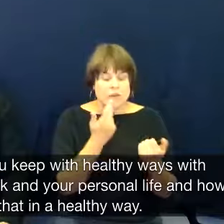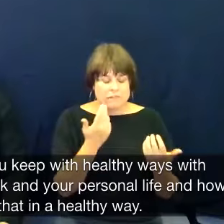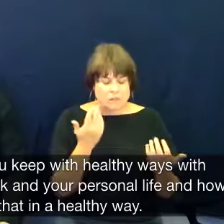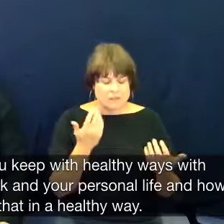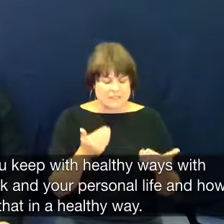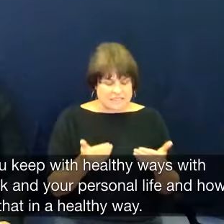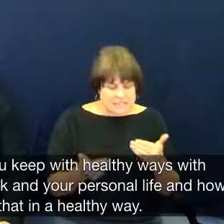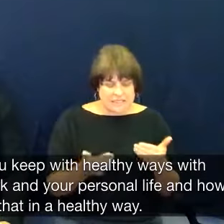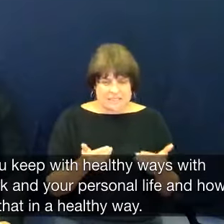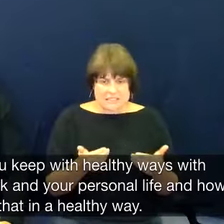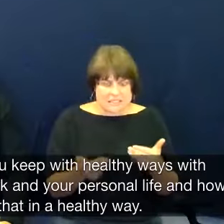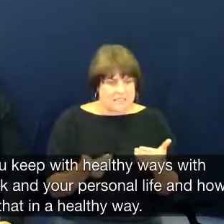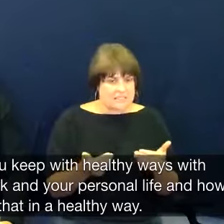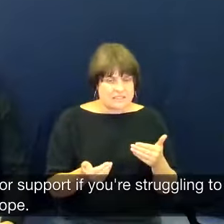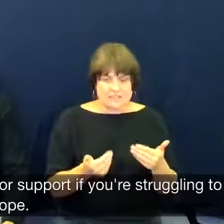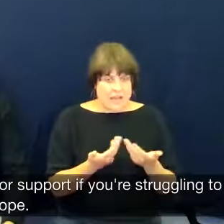cope.